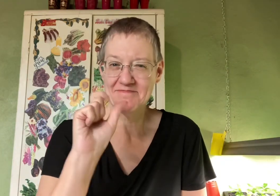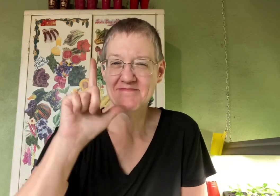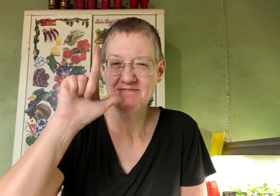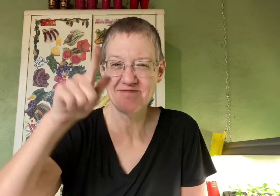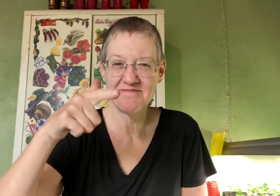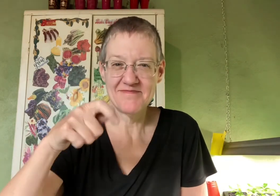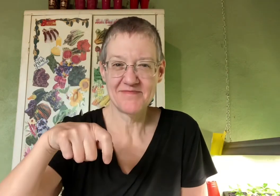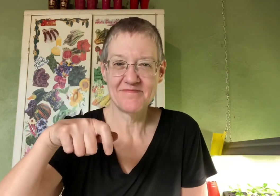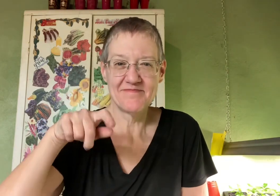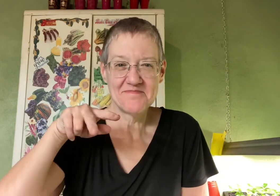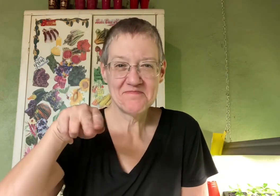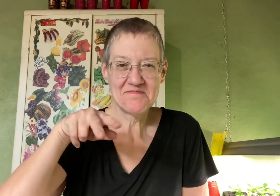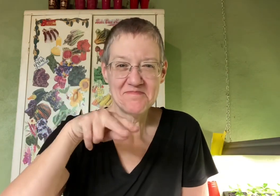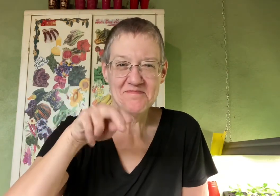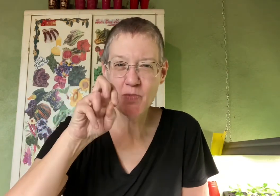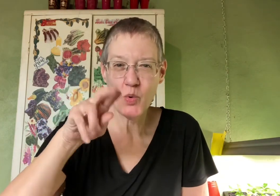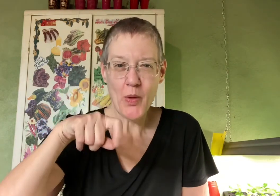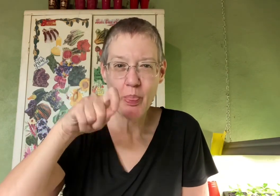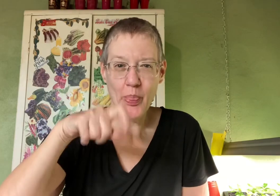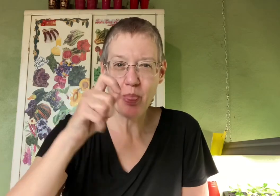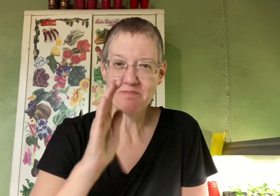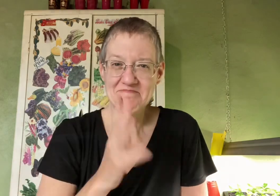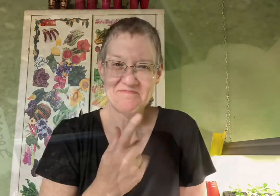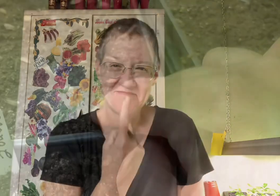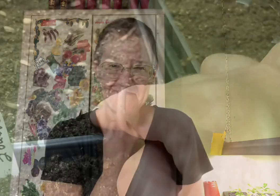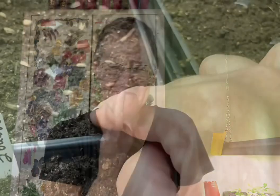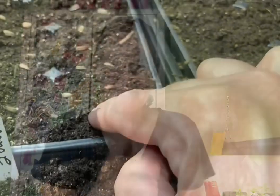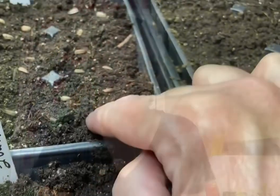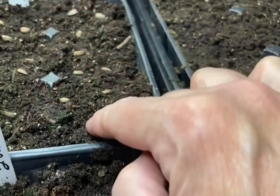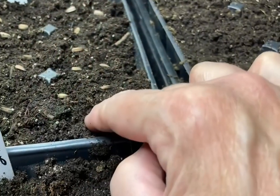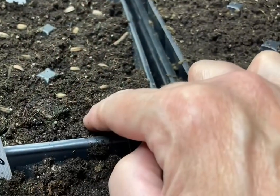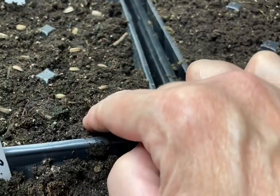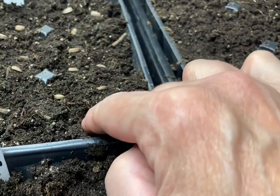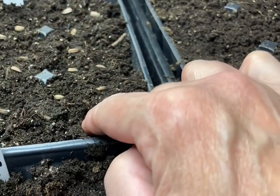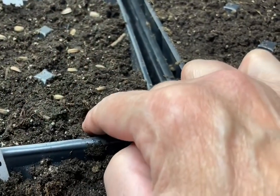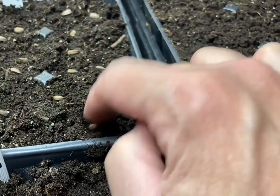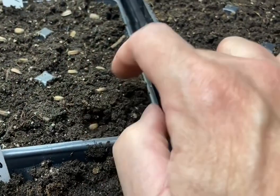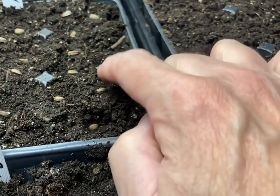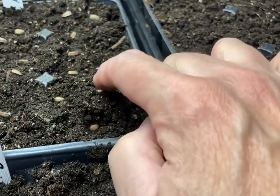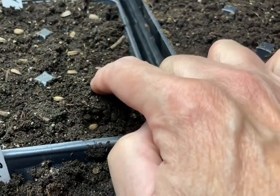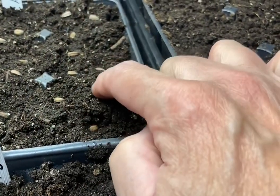So we're going to put 3 in each cell, and later I'll thin it down to 1.